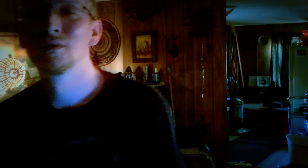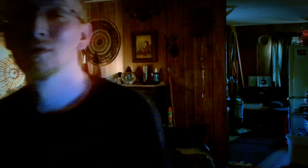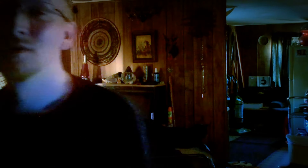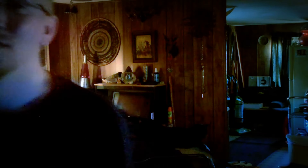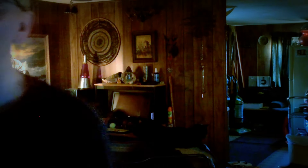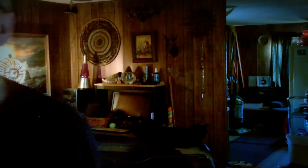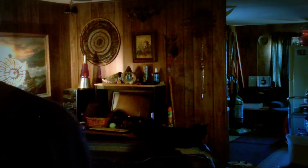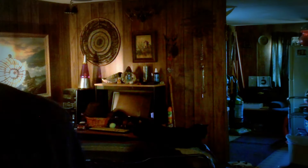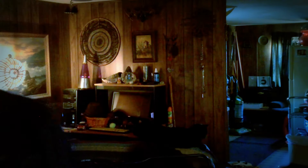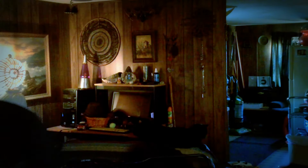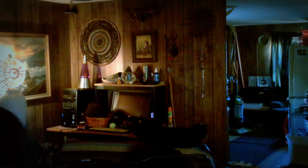Oh